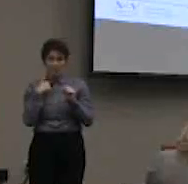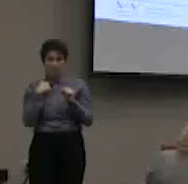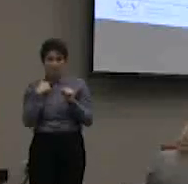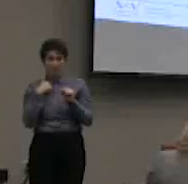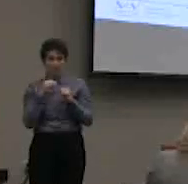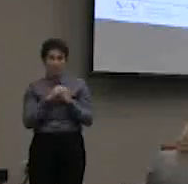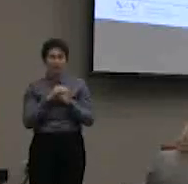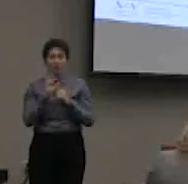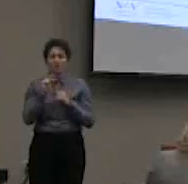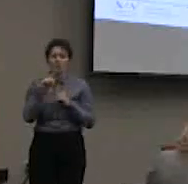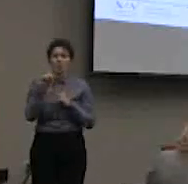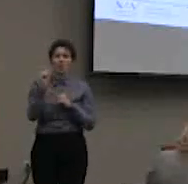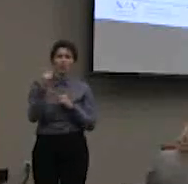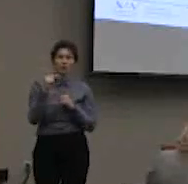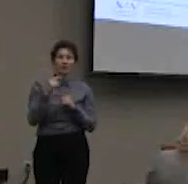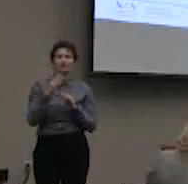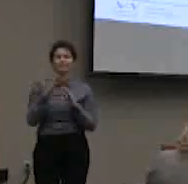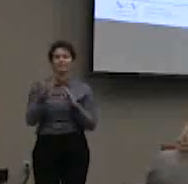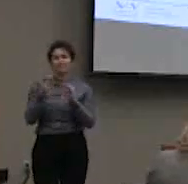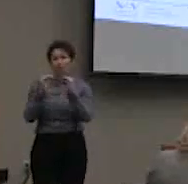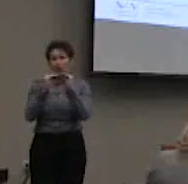colleagues always ask me about is,